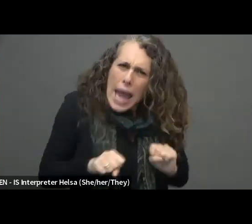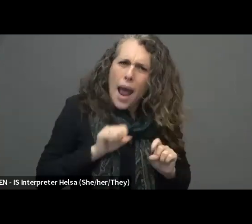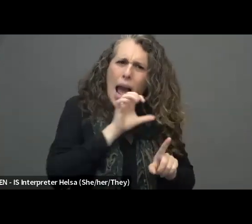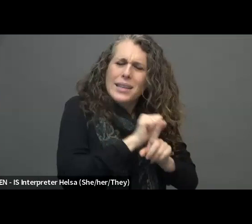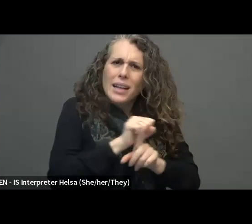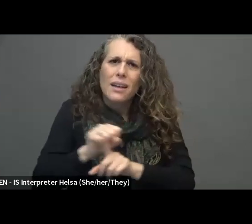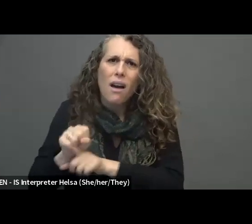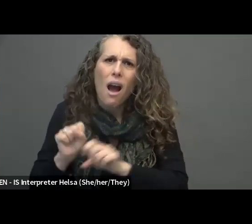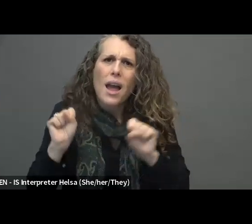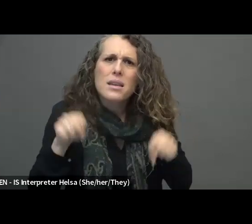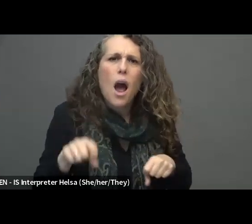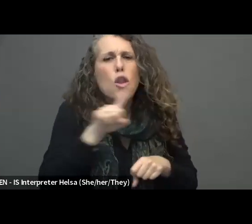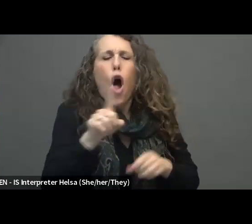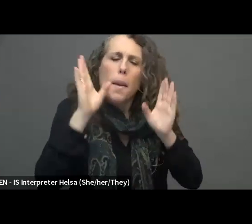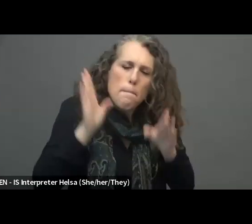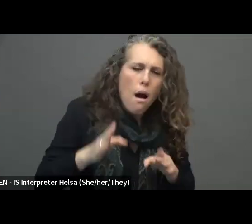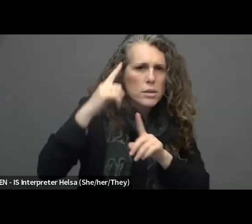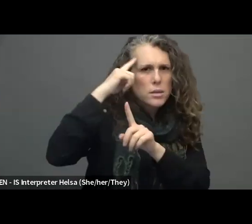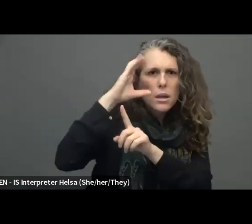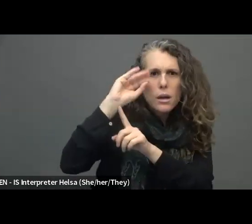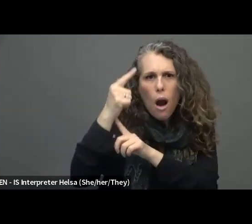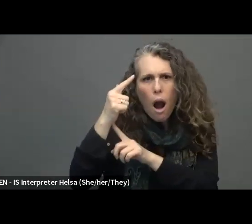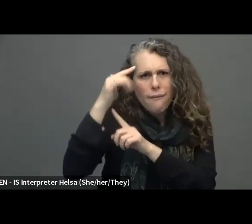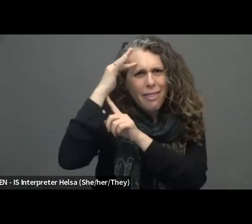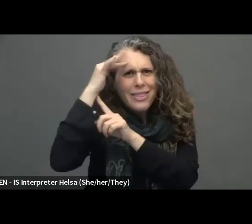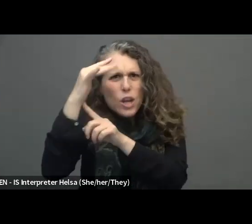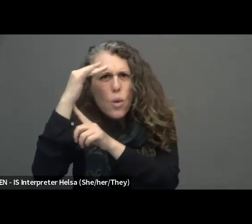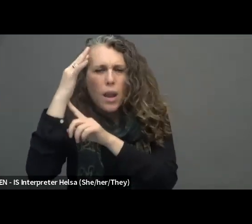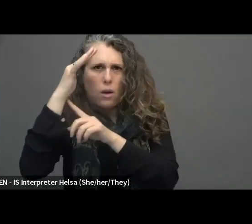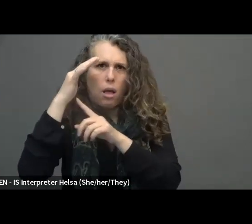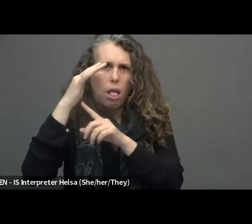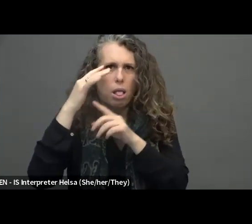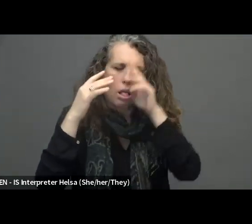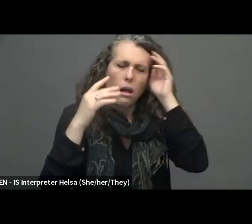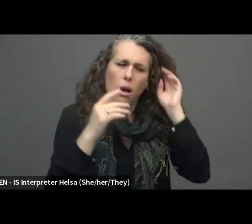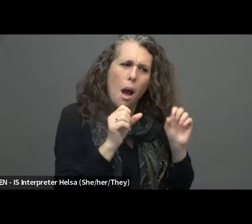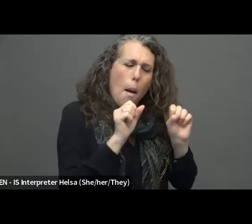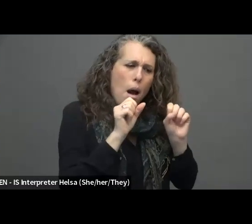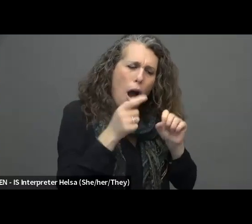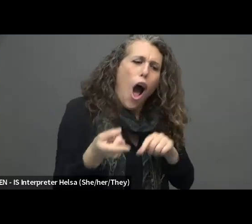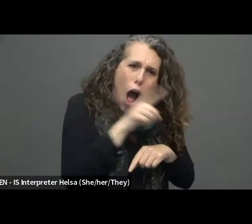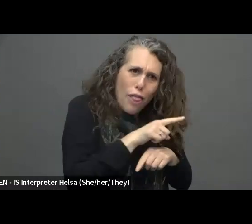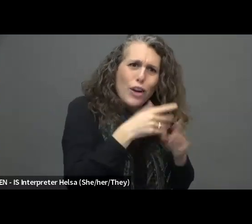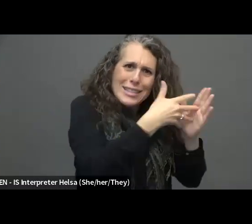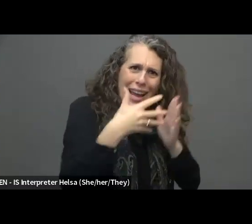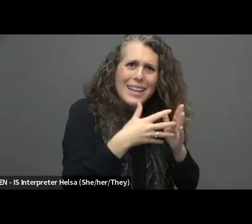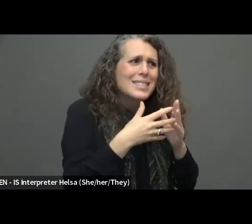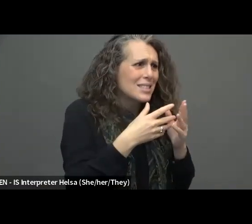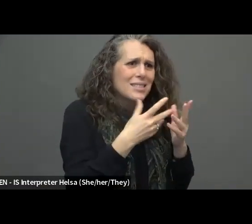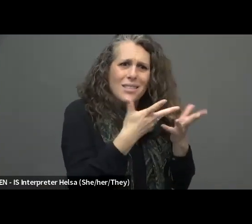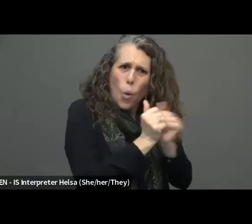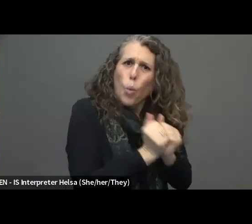just a cognitive theoretical focus, that are really good and useful, and there's been quite a lot of work